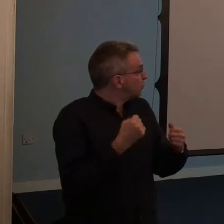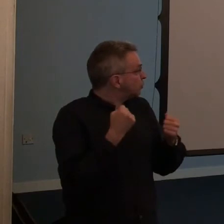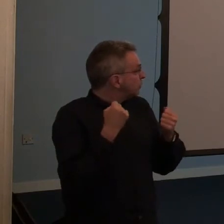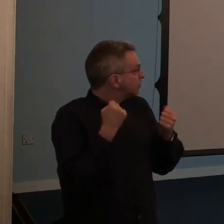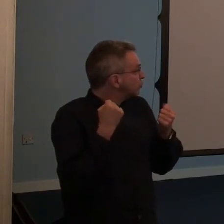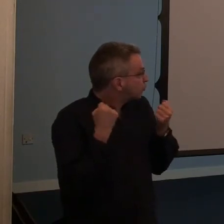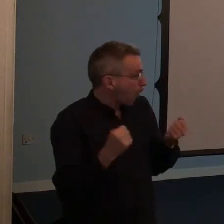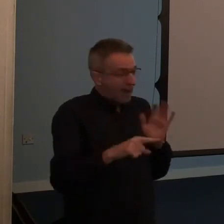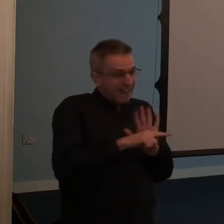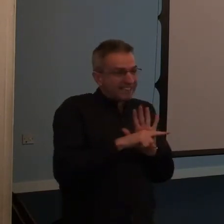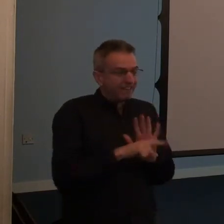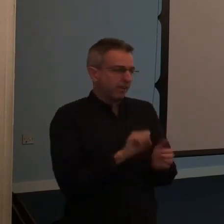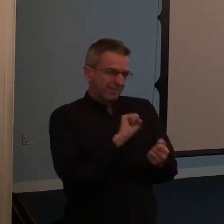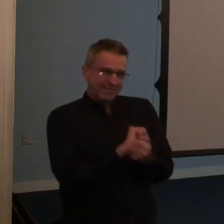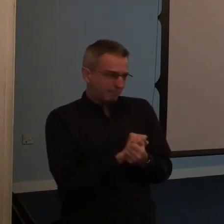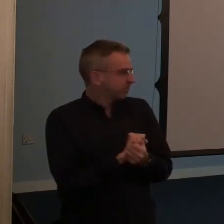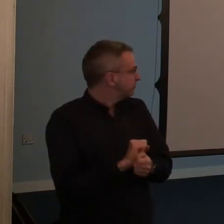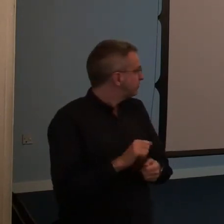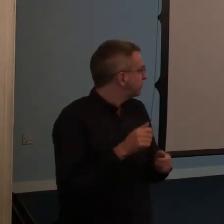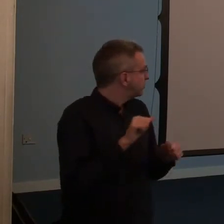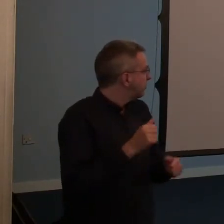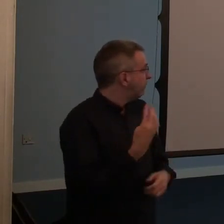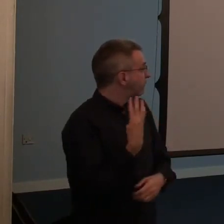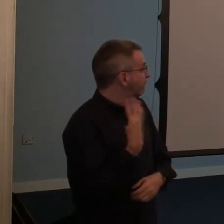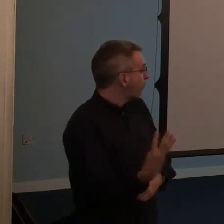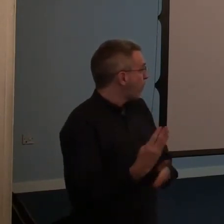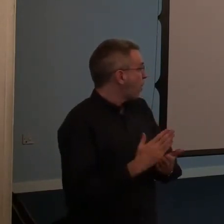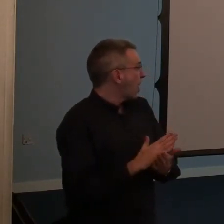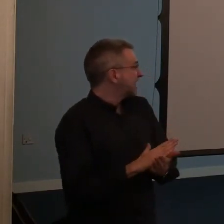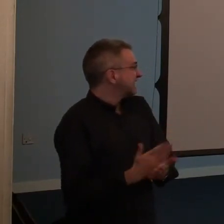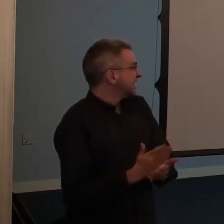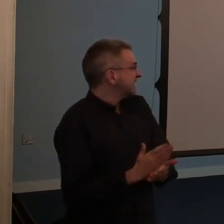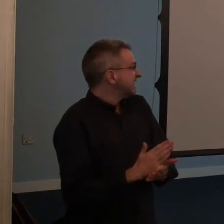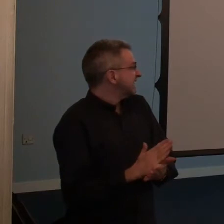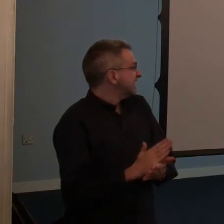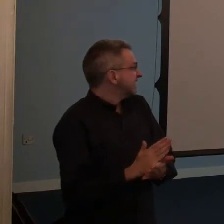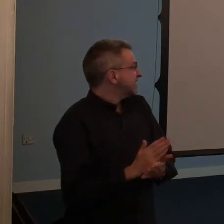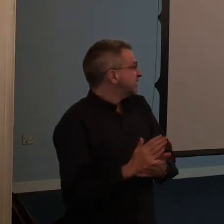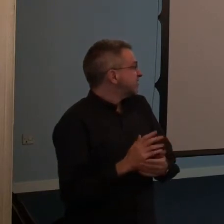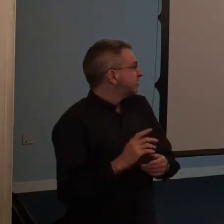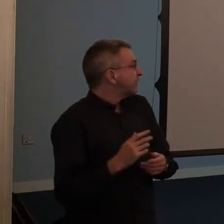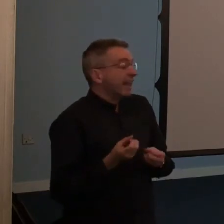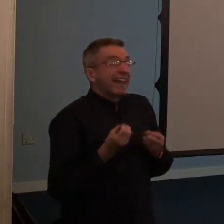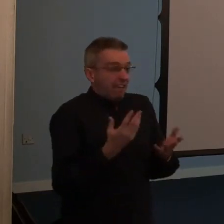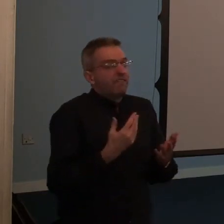2 people who already had positive views maintained them, 2 who had strongly negative views maintained them, and 4 people who were